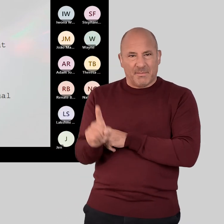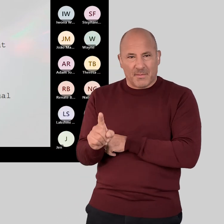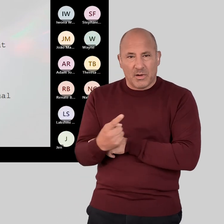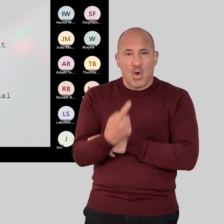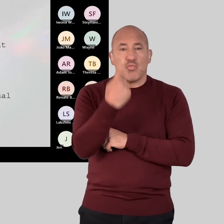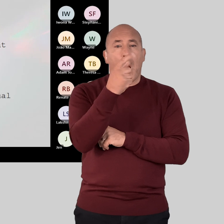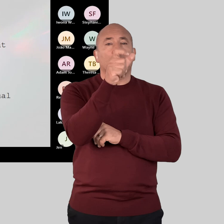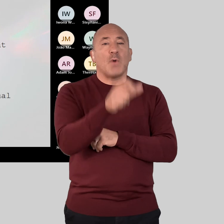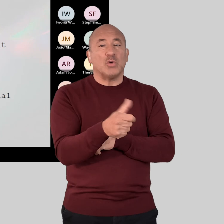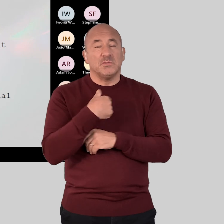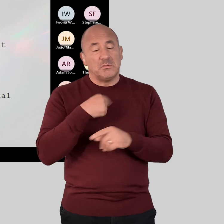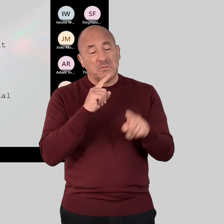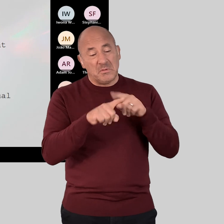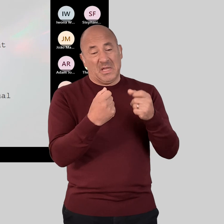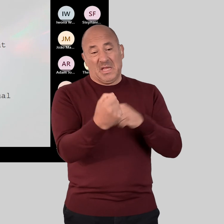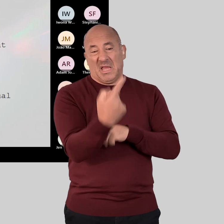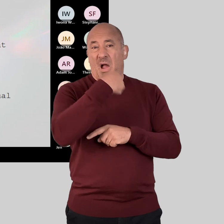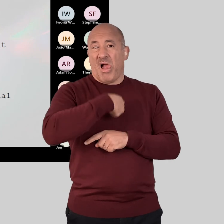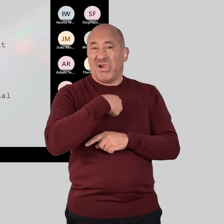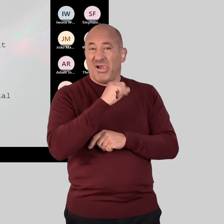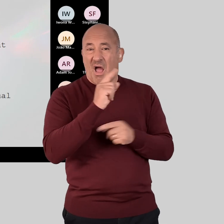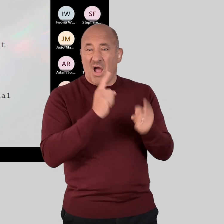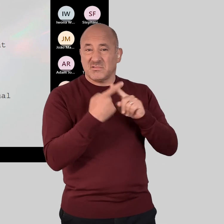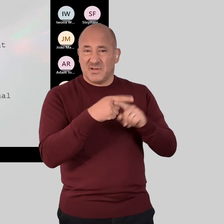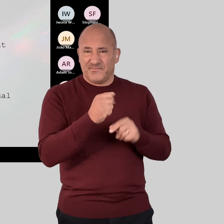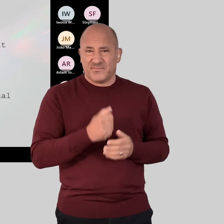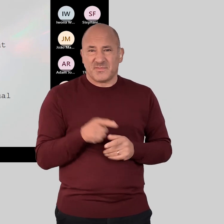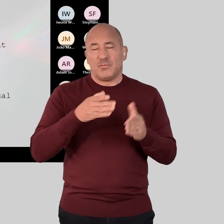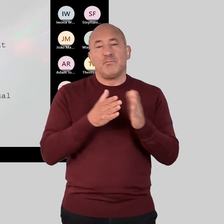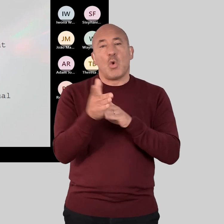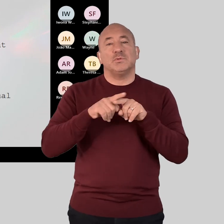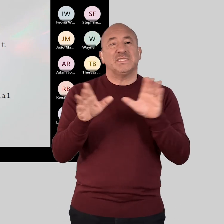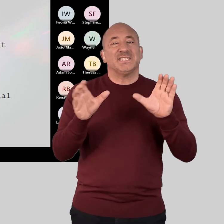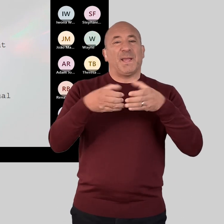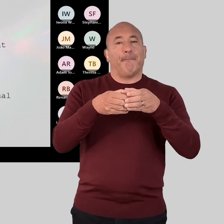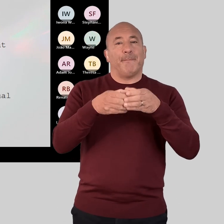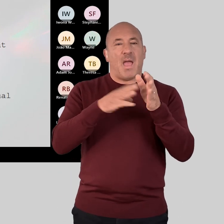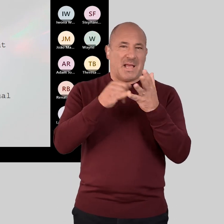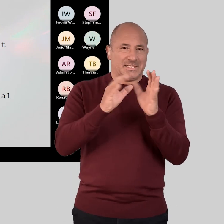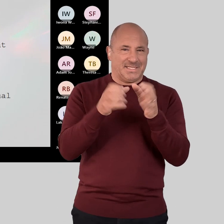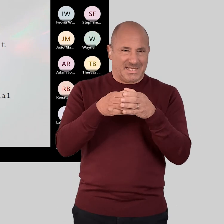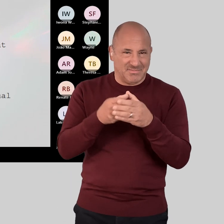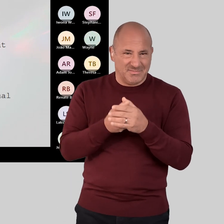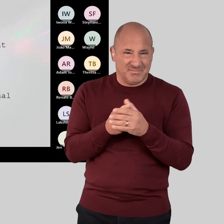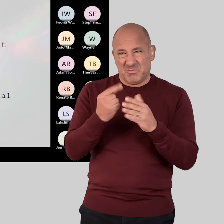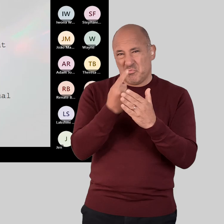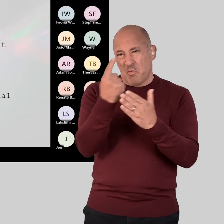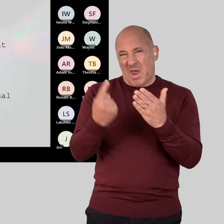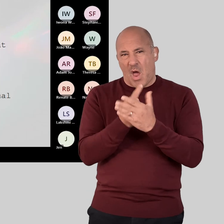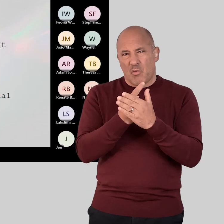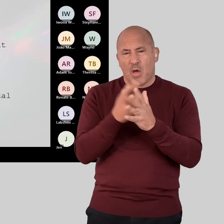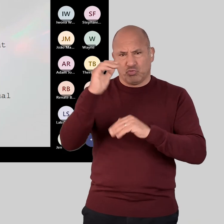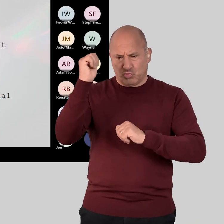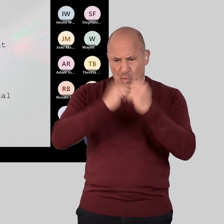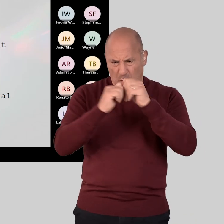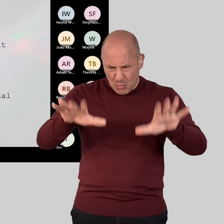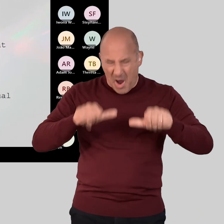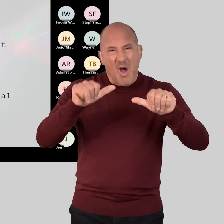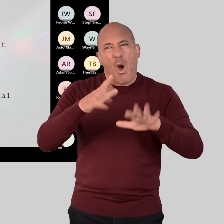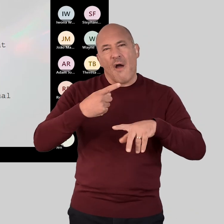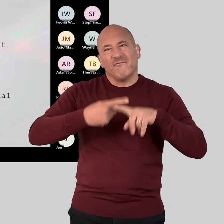people, and then one person submitted some answers over email. These were on Teams generally, and about an hour. They were semi-structured, so we